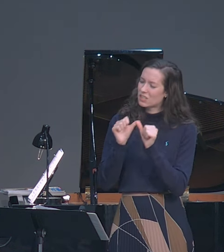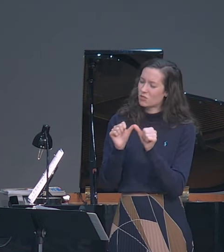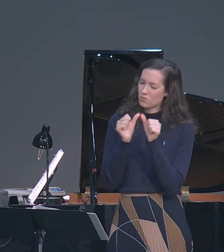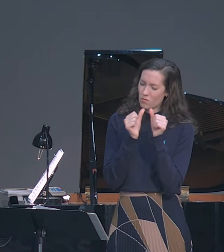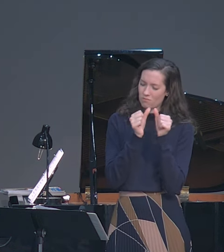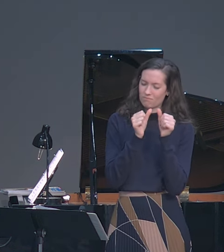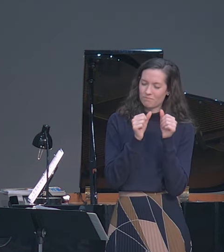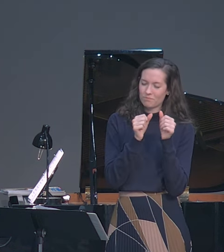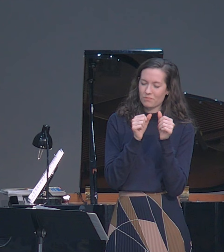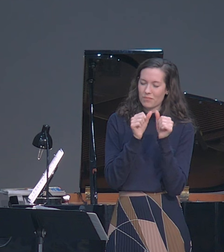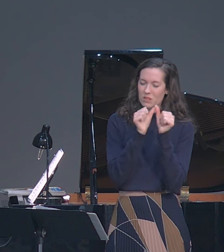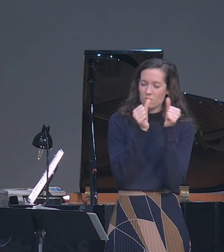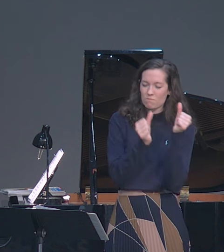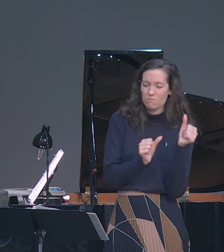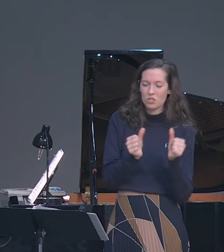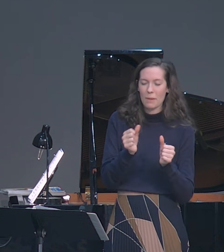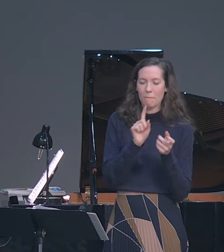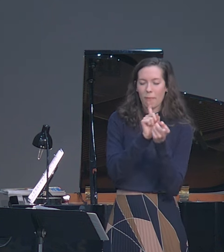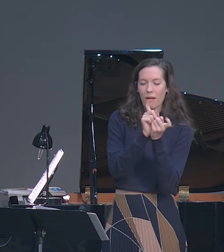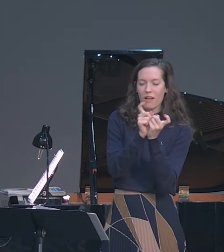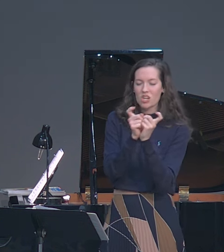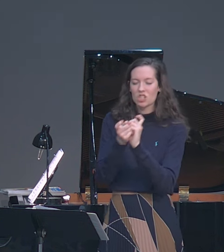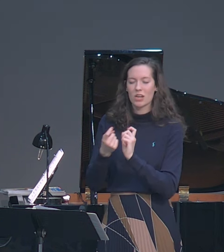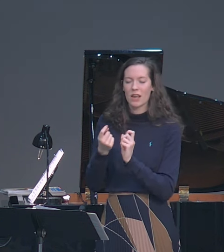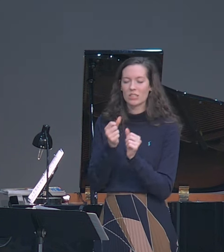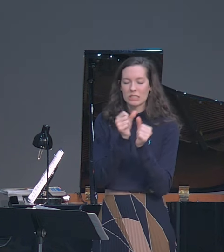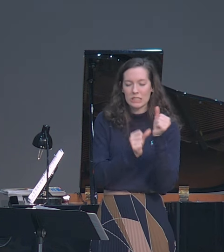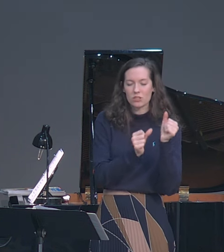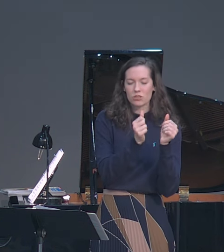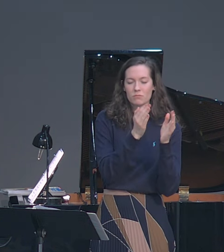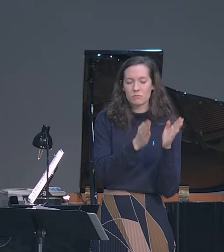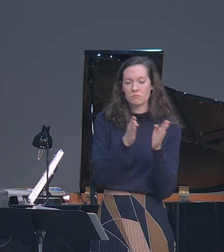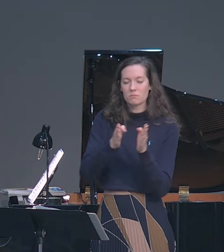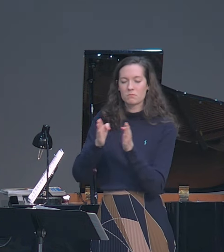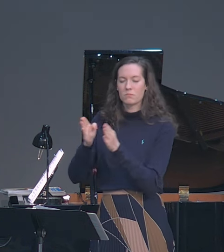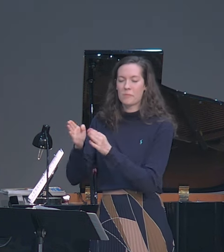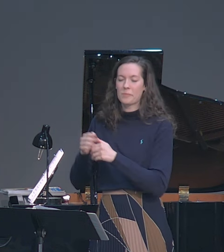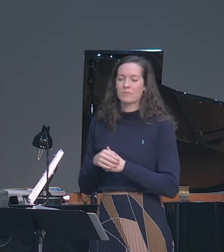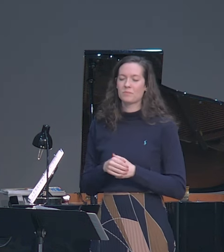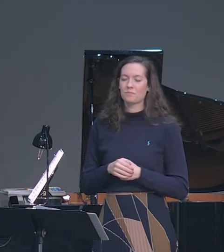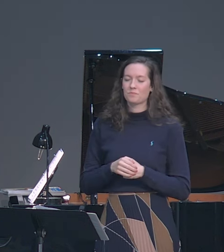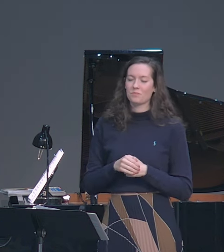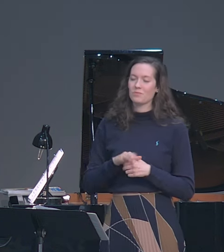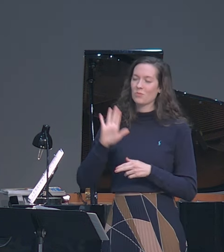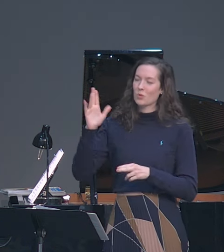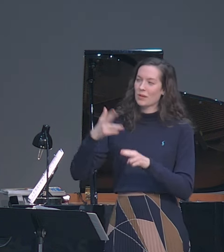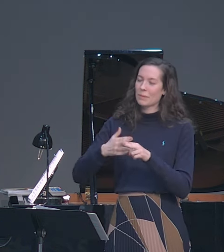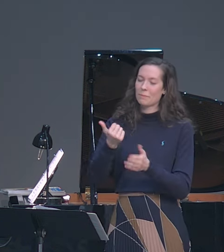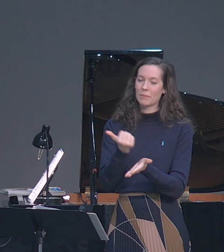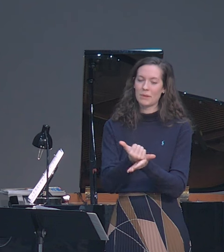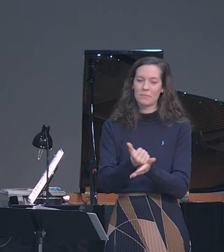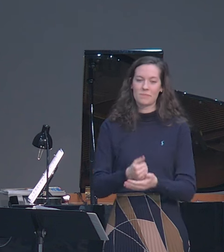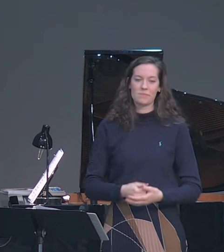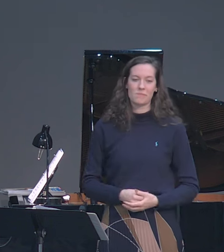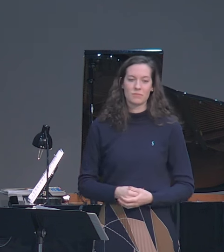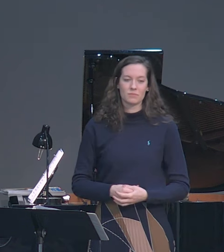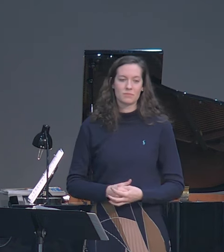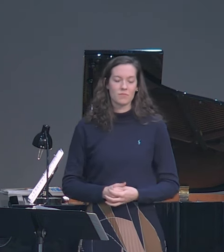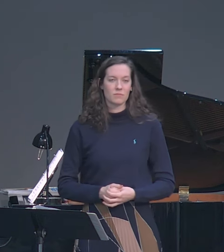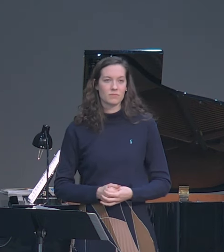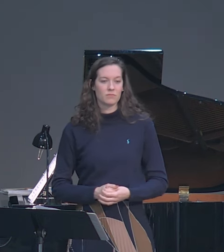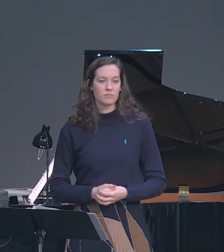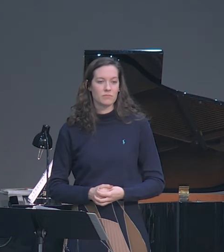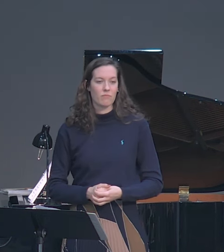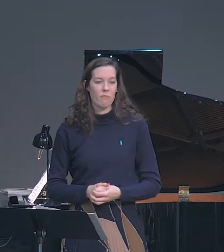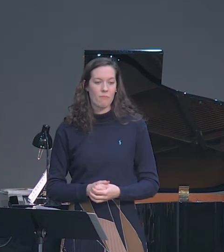one of us, Lord, as we are a specific piece to your body. In Jesus' name, amen. Amen. So in the